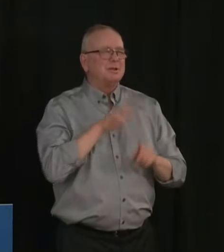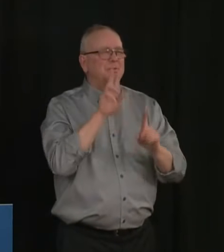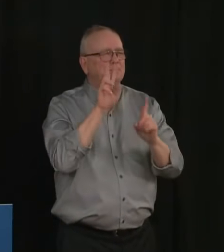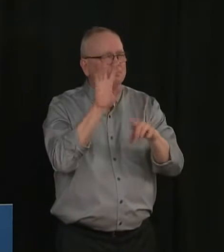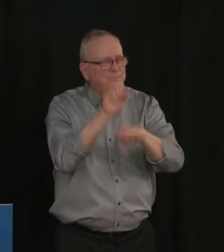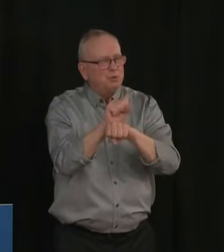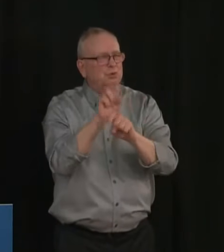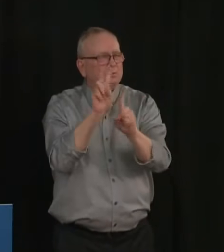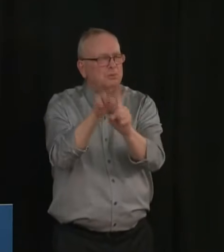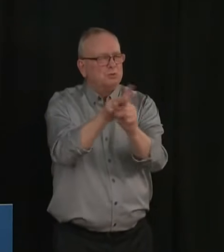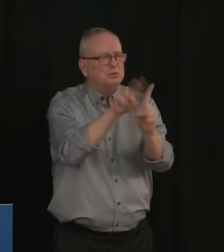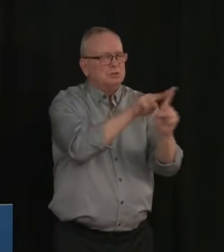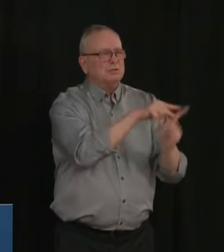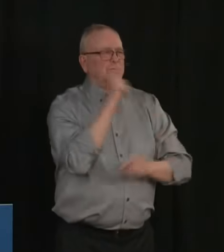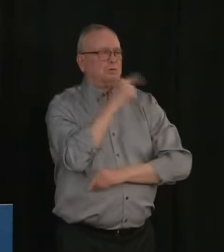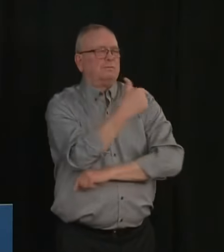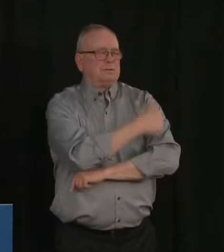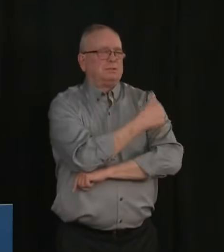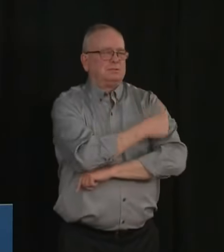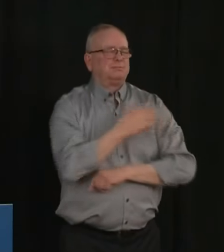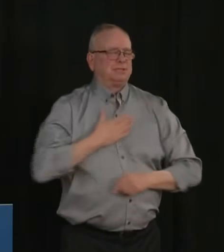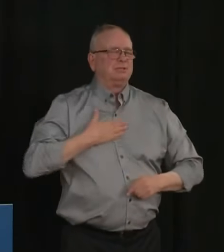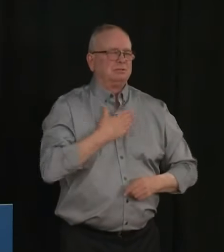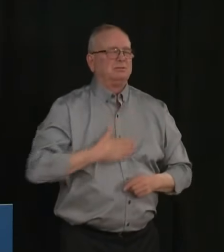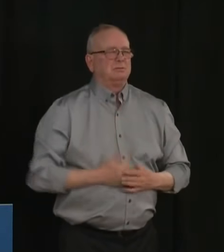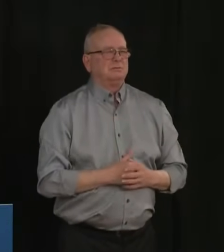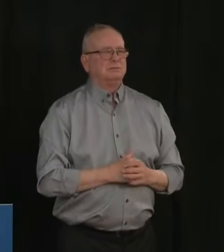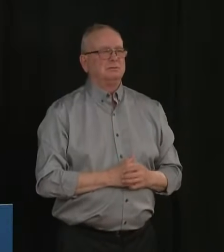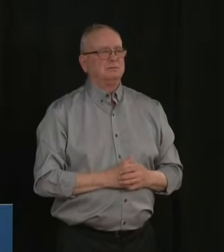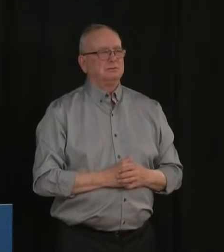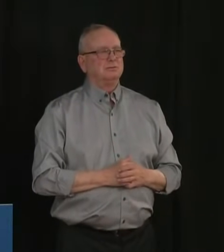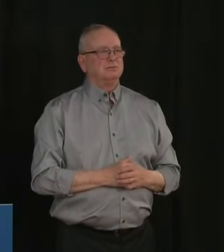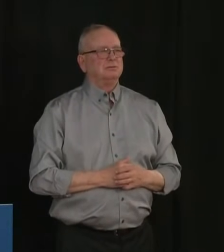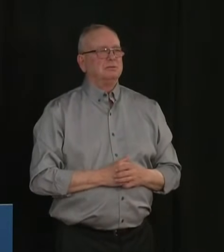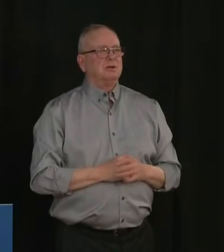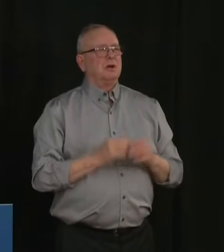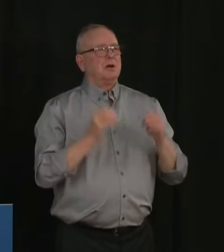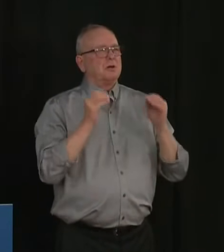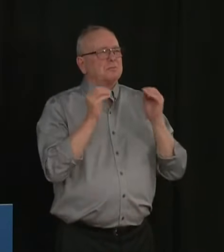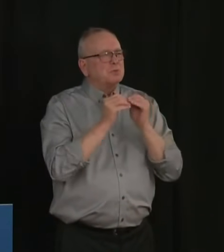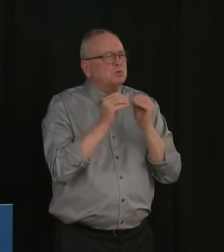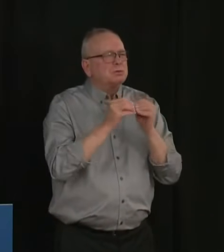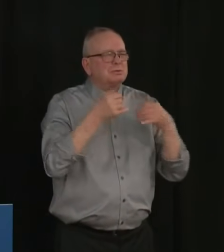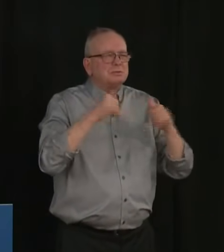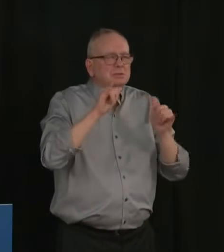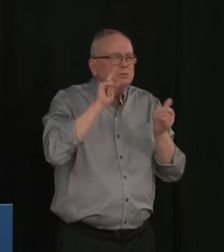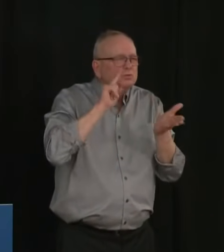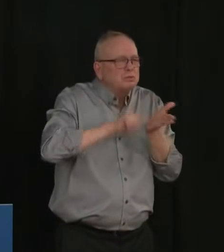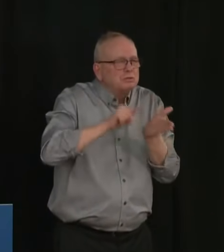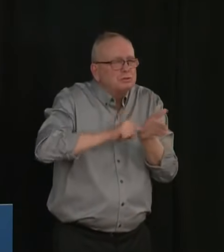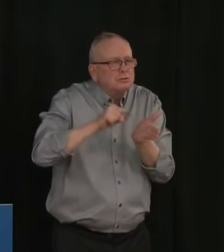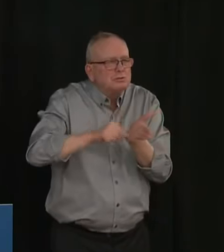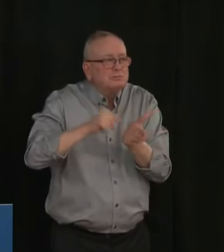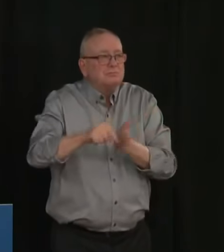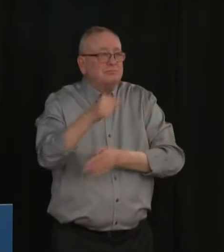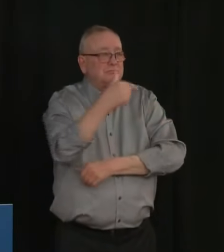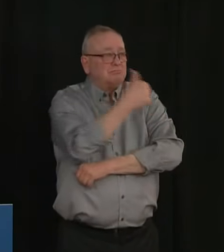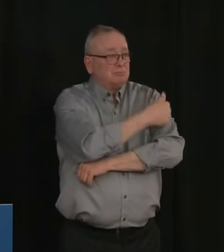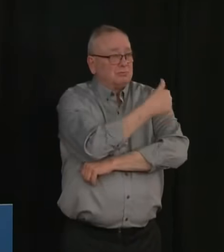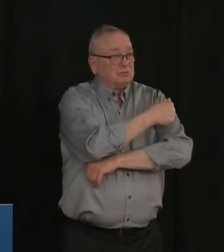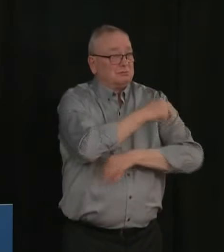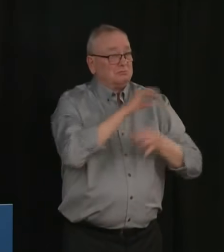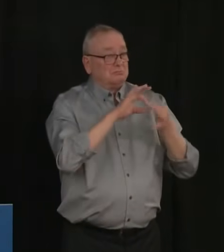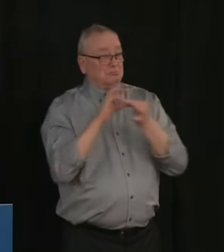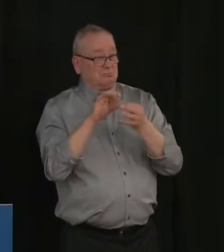eligible. While research is still ongoing to understand how vaccine effectiveness may differ with variants, we know